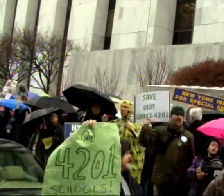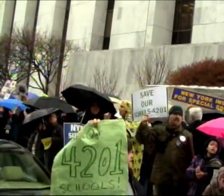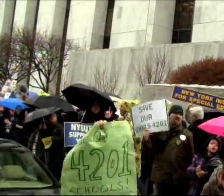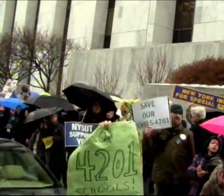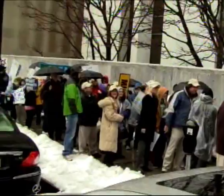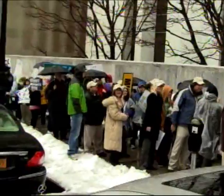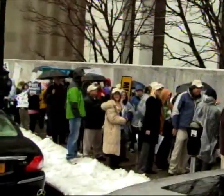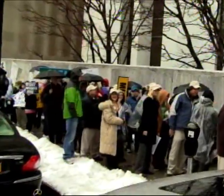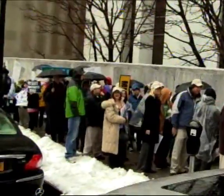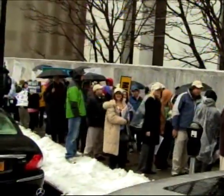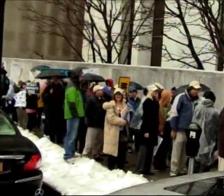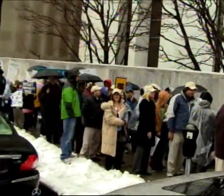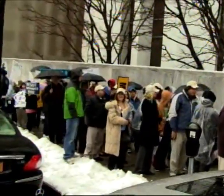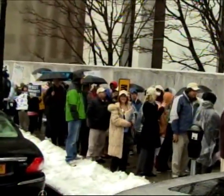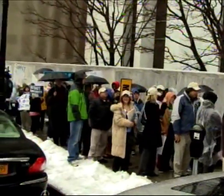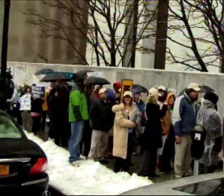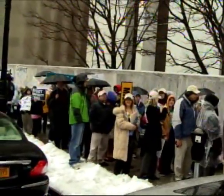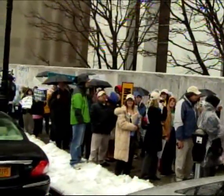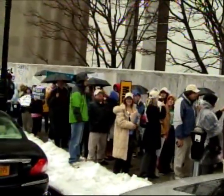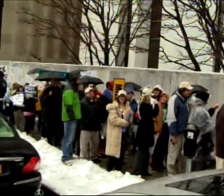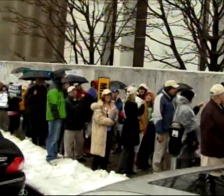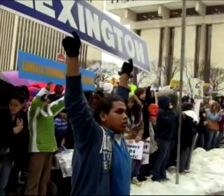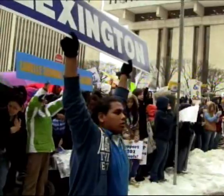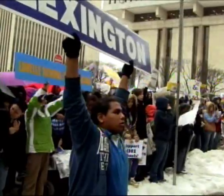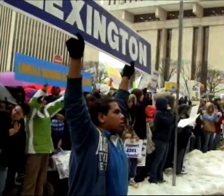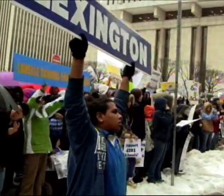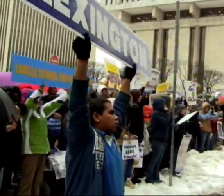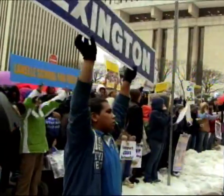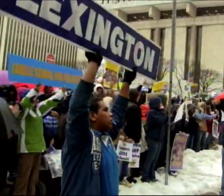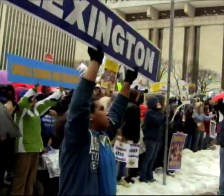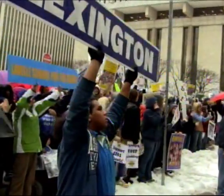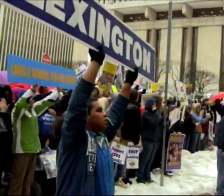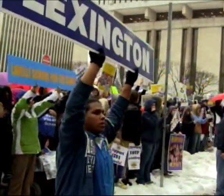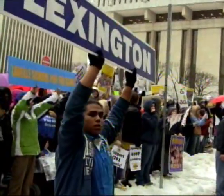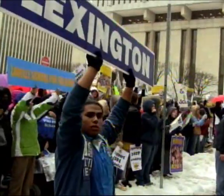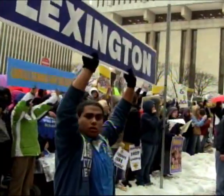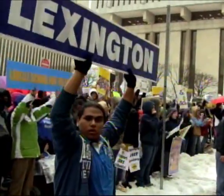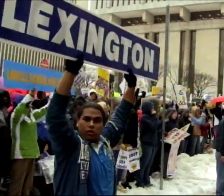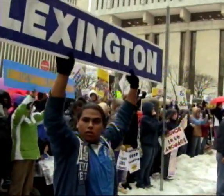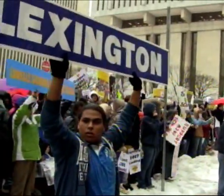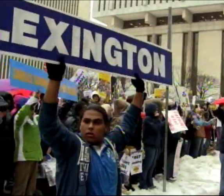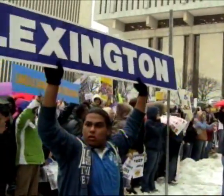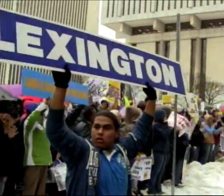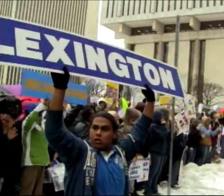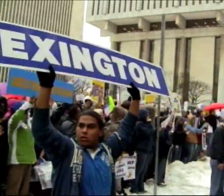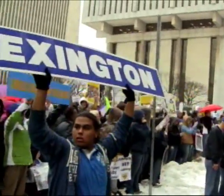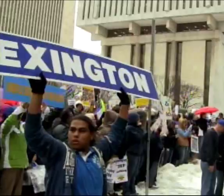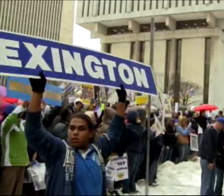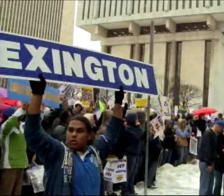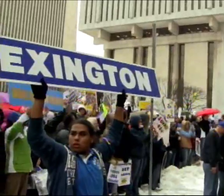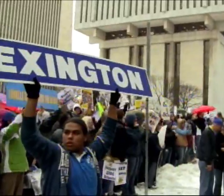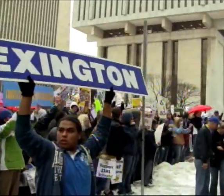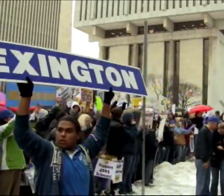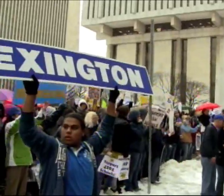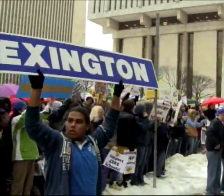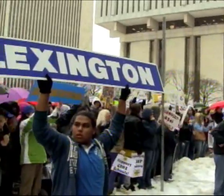Team Sergeant Bo Oliveira Team Sergeant Boeh and University